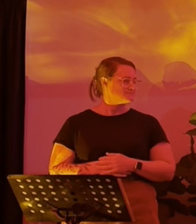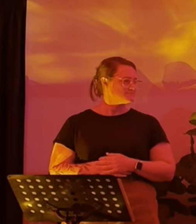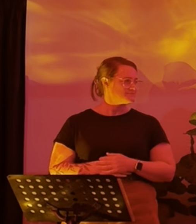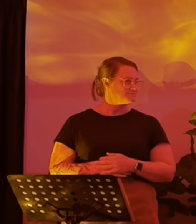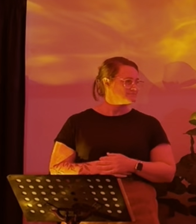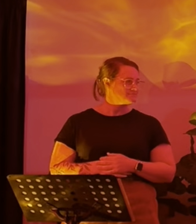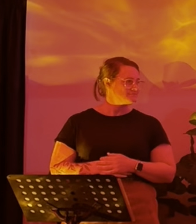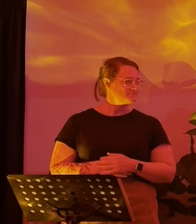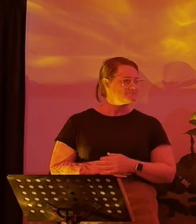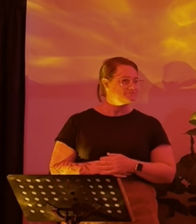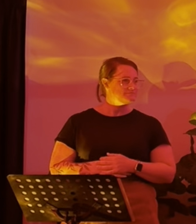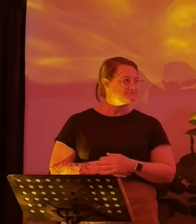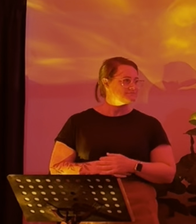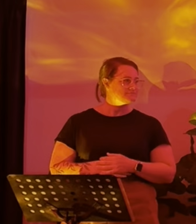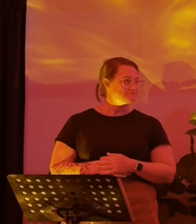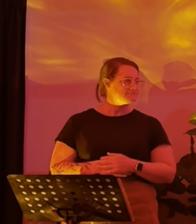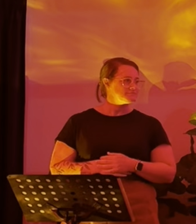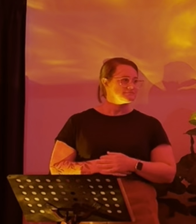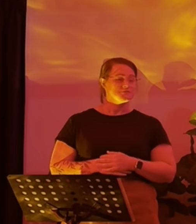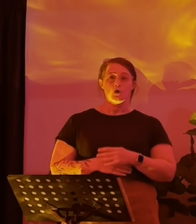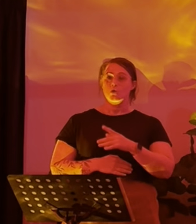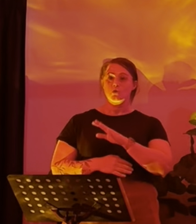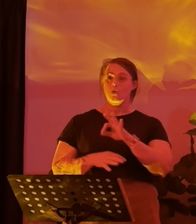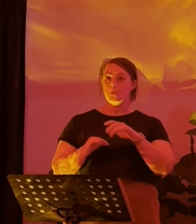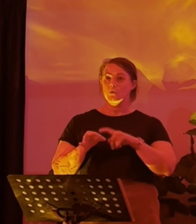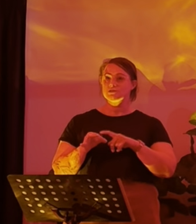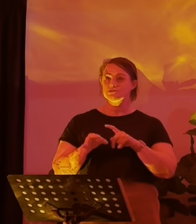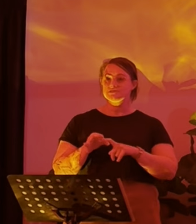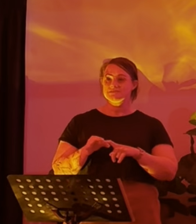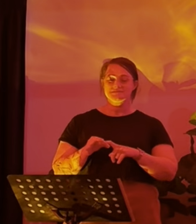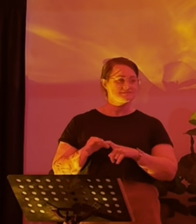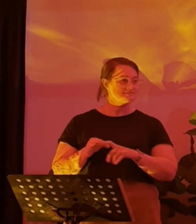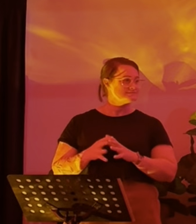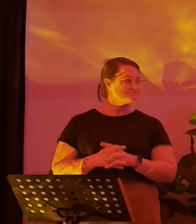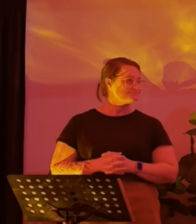I want to see who knows this. No questions asked.